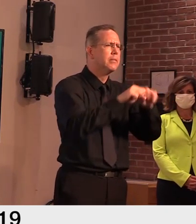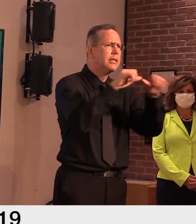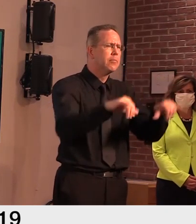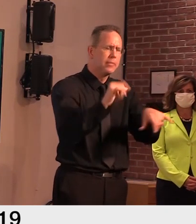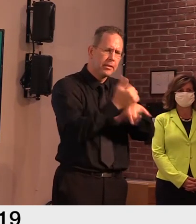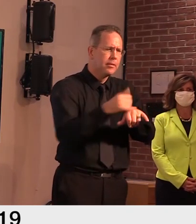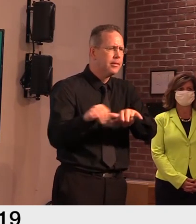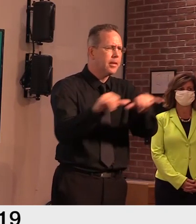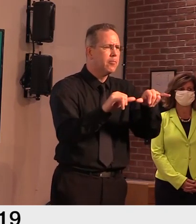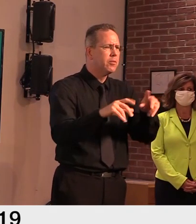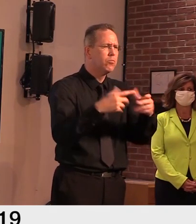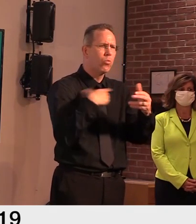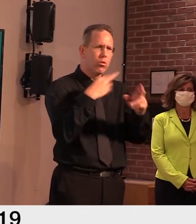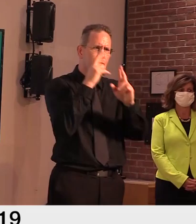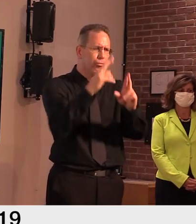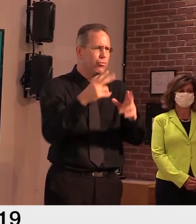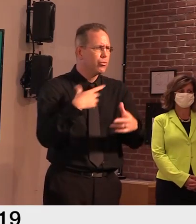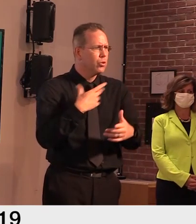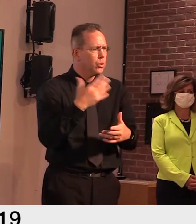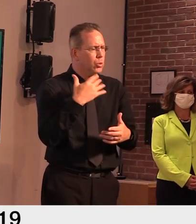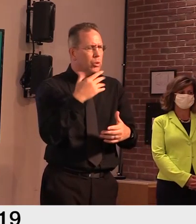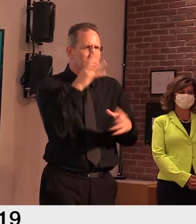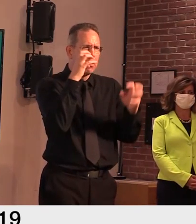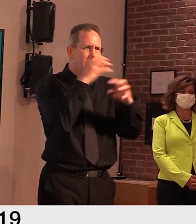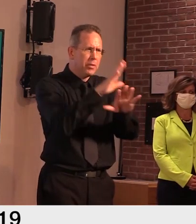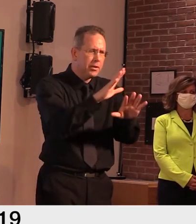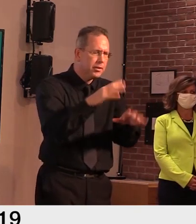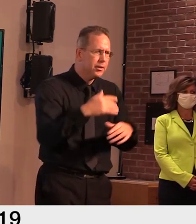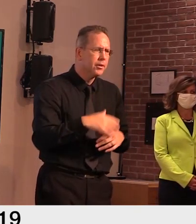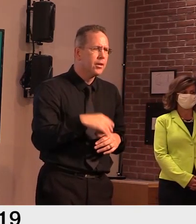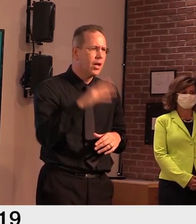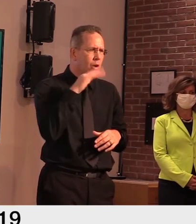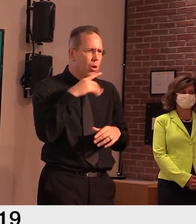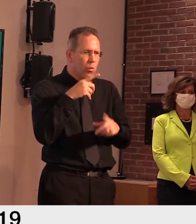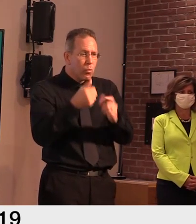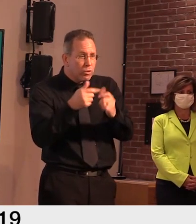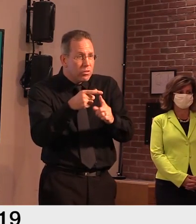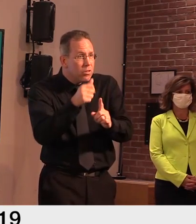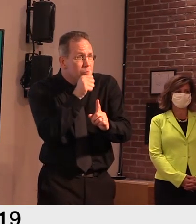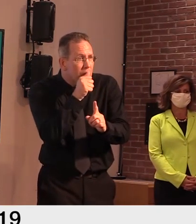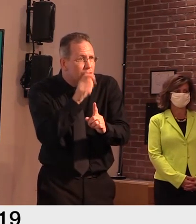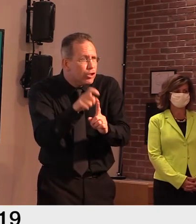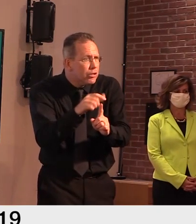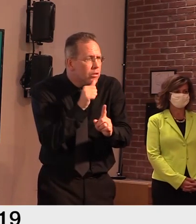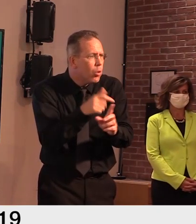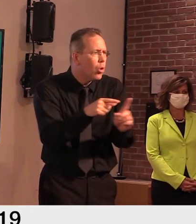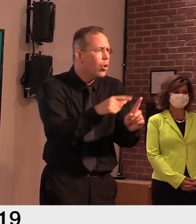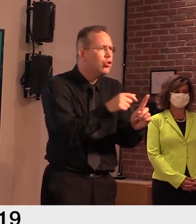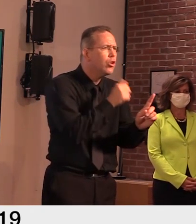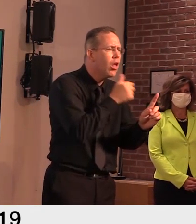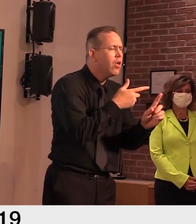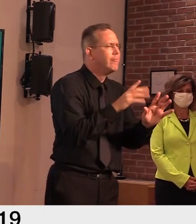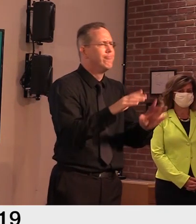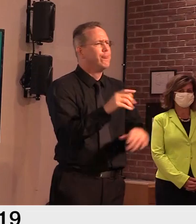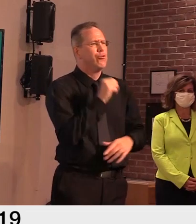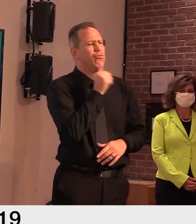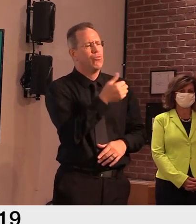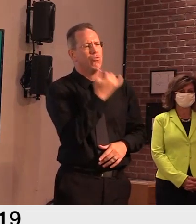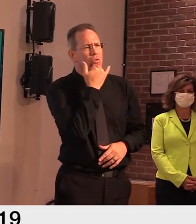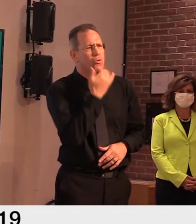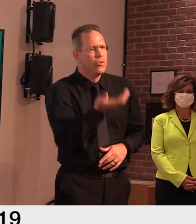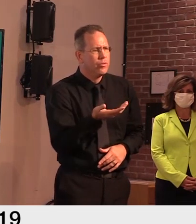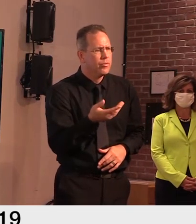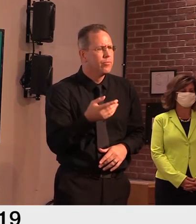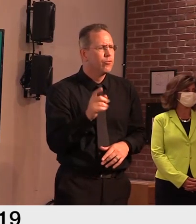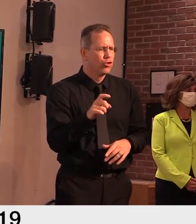No, I'm not saying case-by-case basis. I think we need a cogent framework where it's very predictable. But there, like I said,